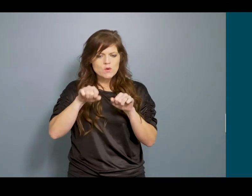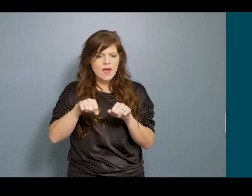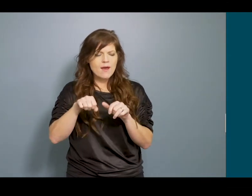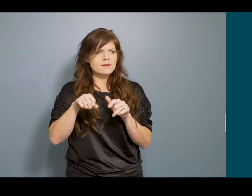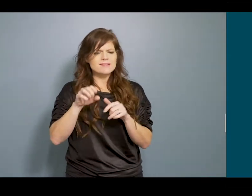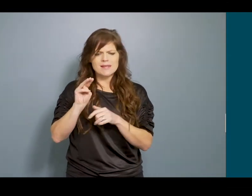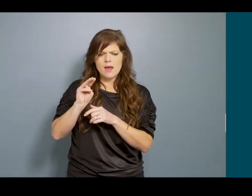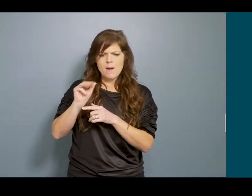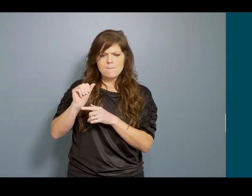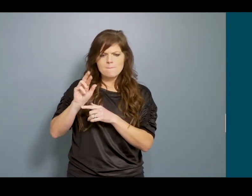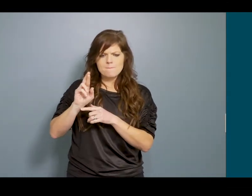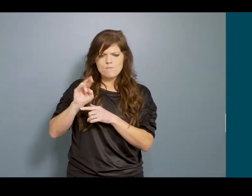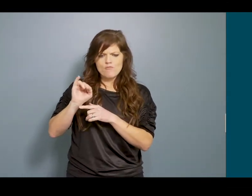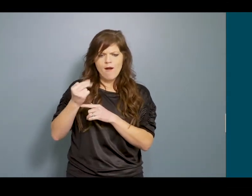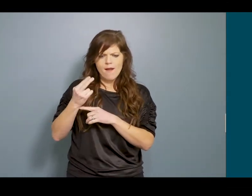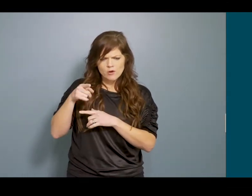that, right, with a